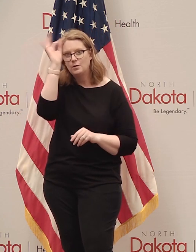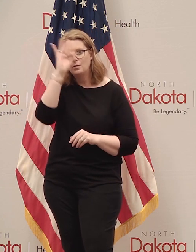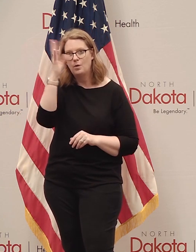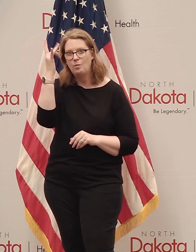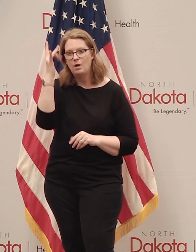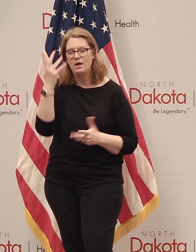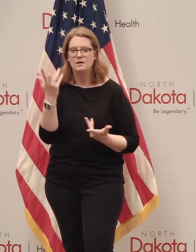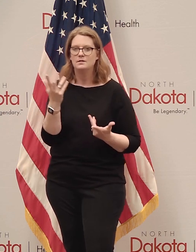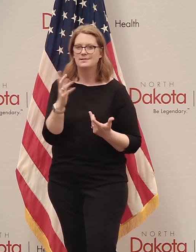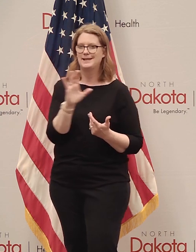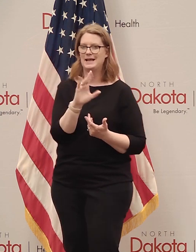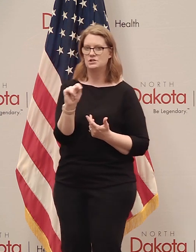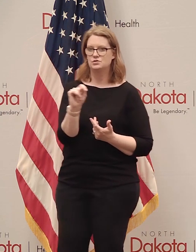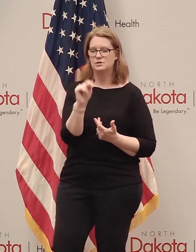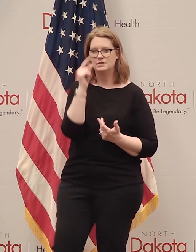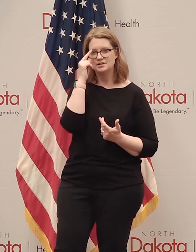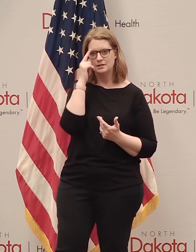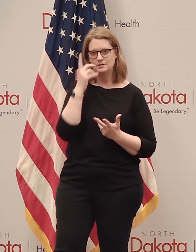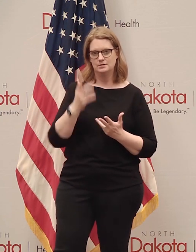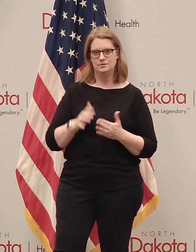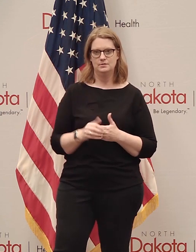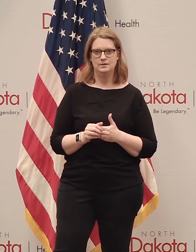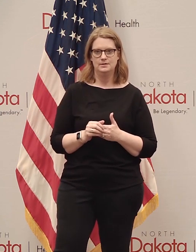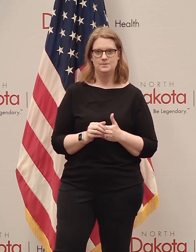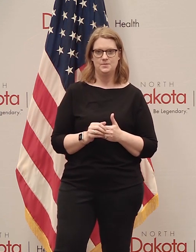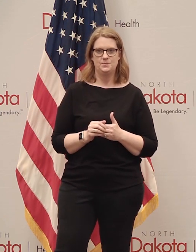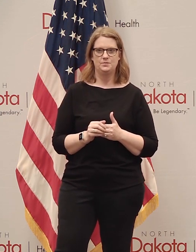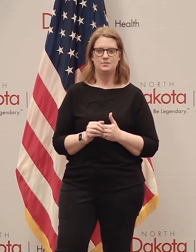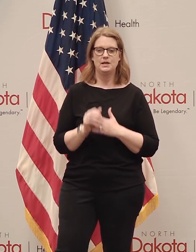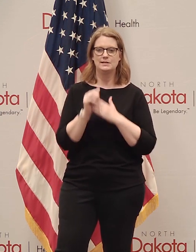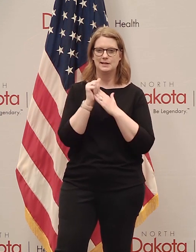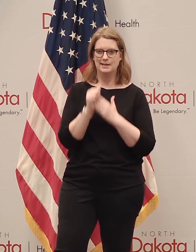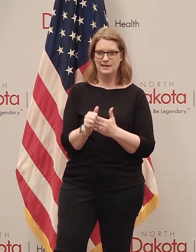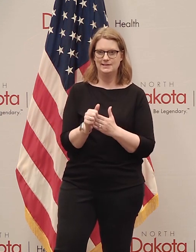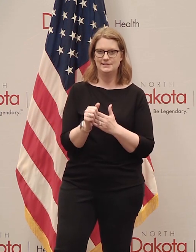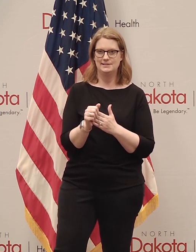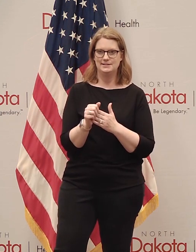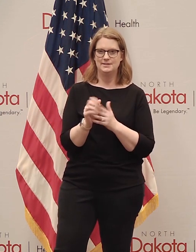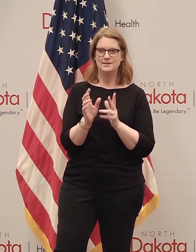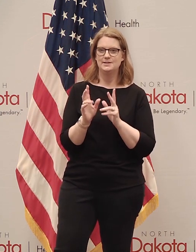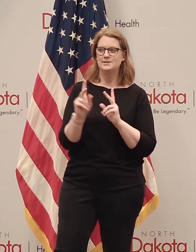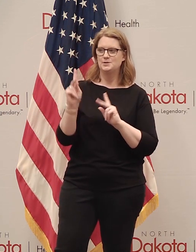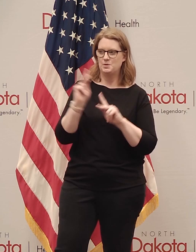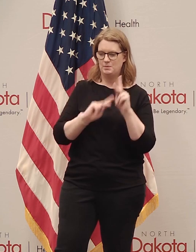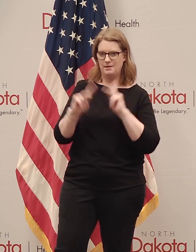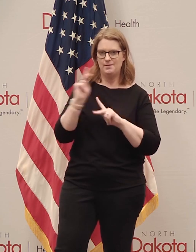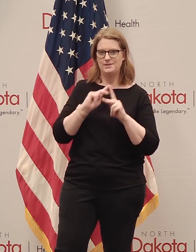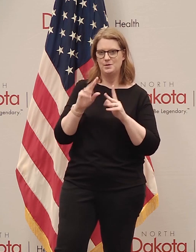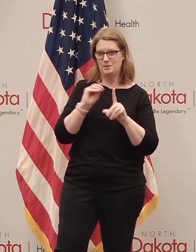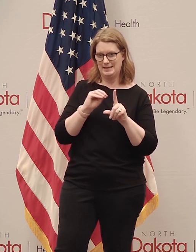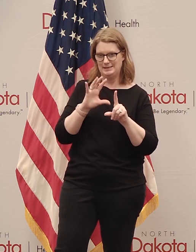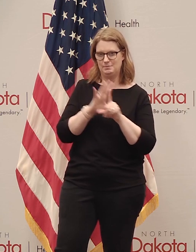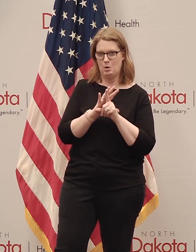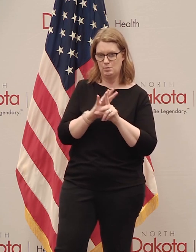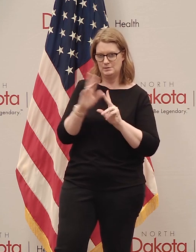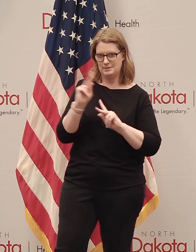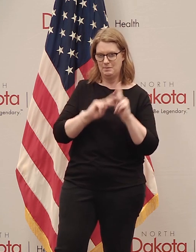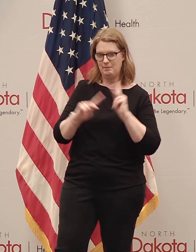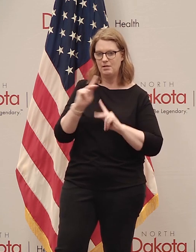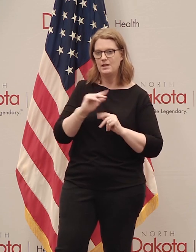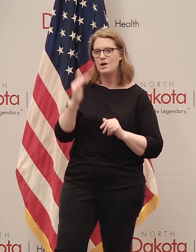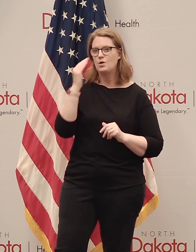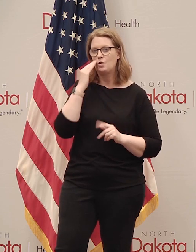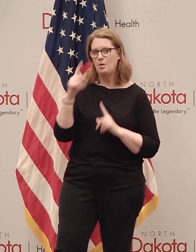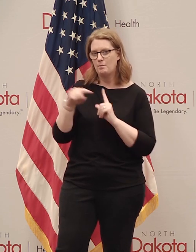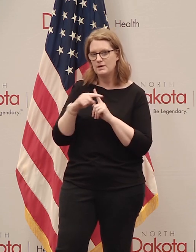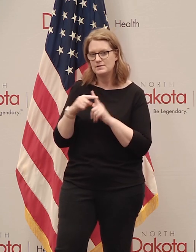what contact tracing can lead us to people who have been exposed to people that we are known positives and